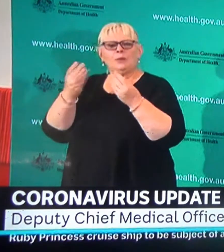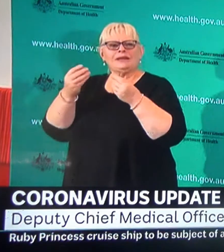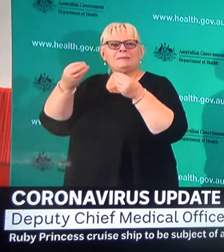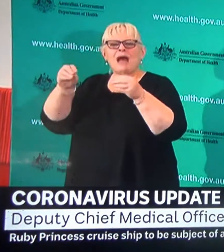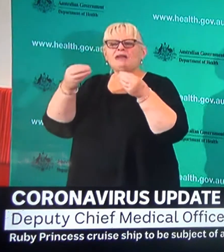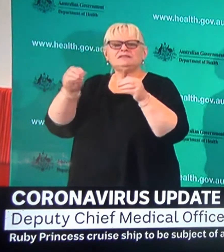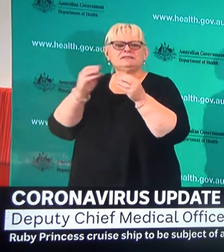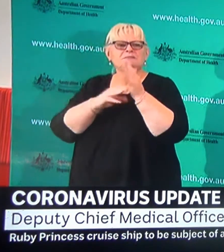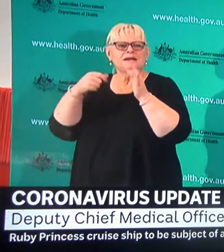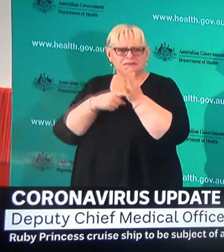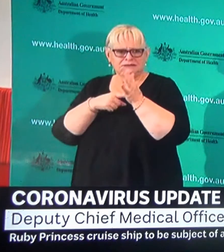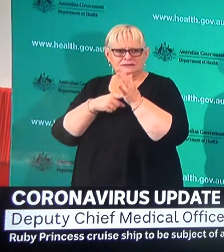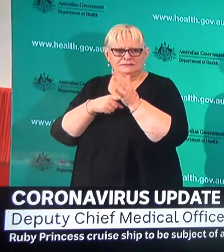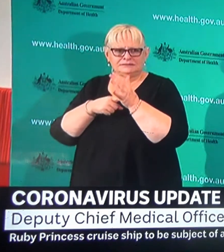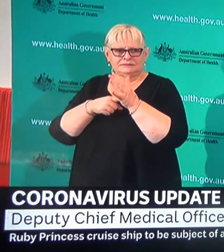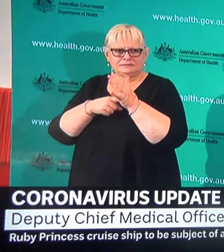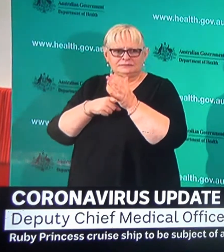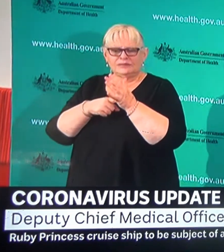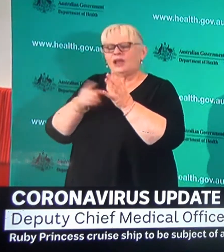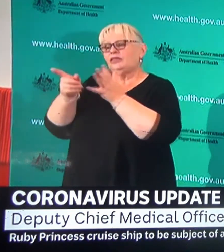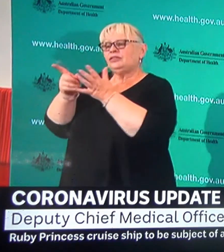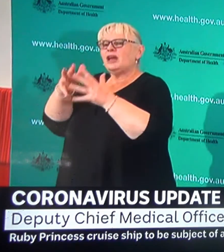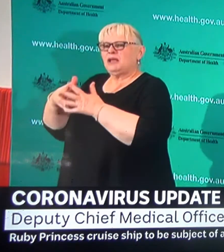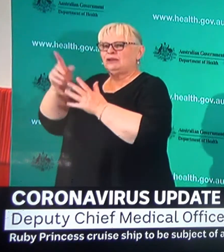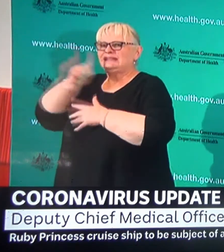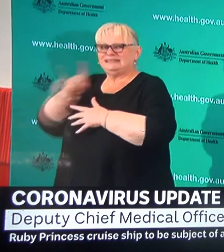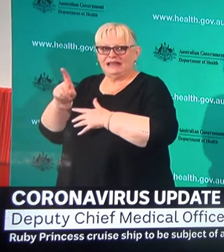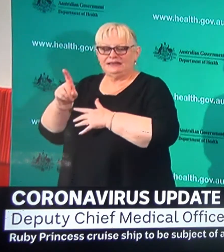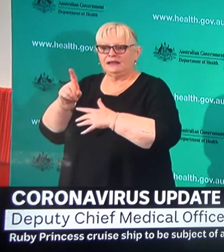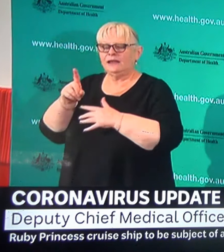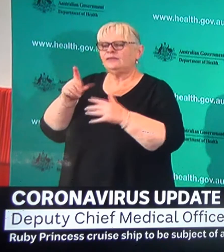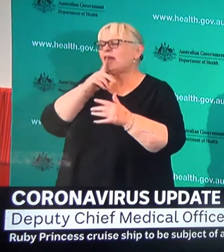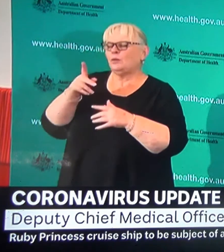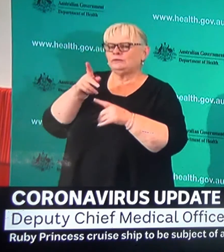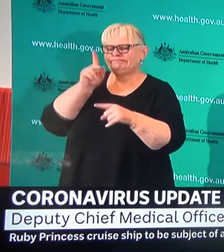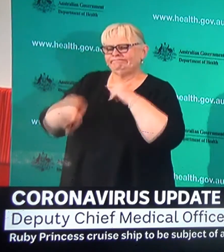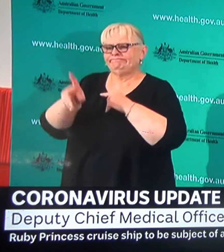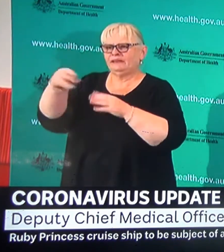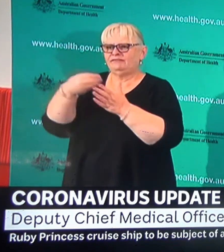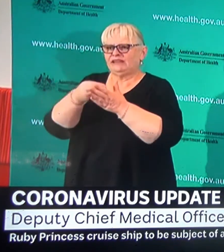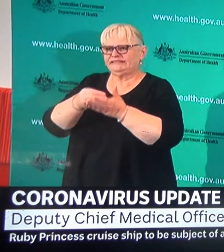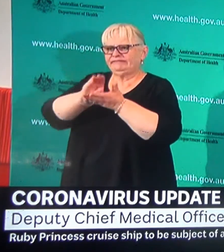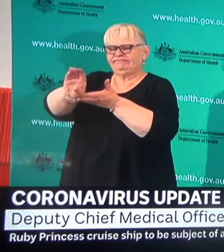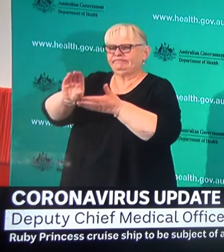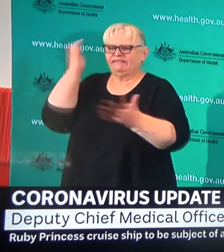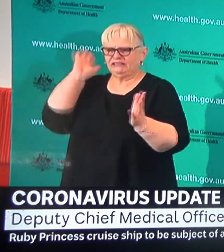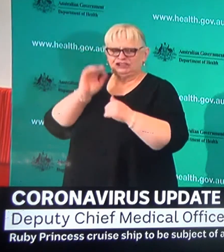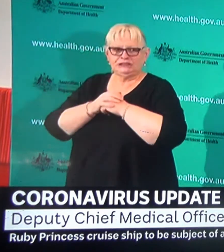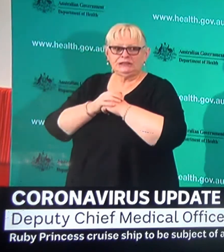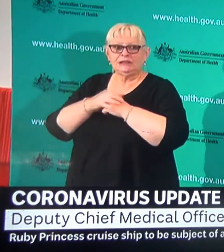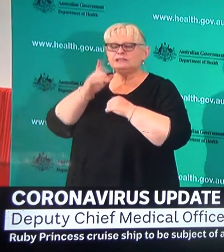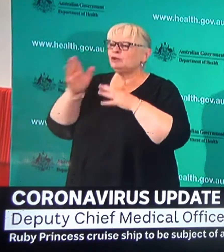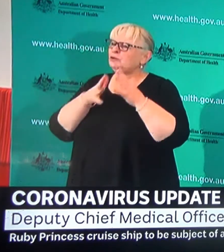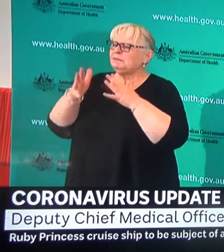that's just something that's happened that as well the US has said that they're going to pull funding. Is there beginning to be an erosion of trust there in that